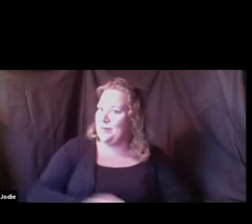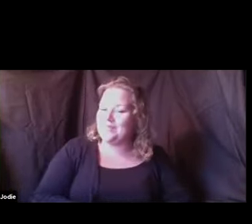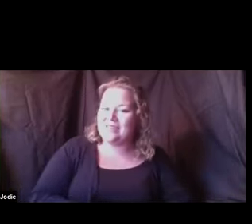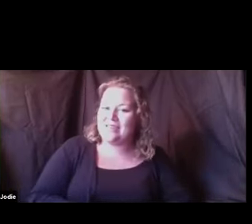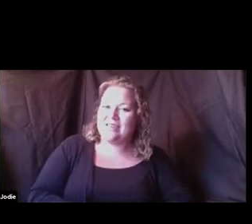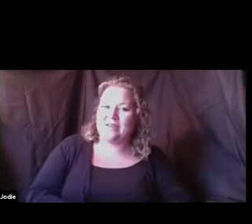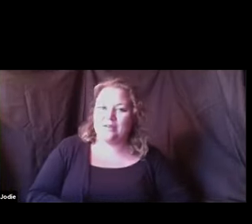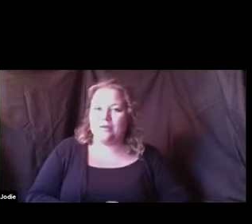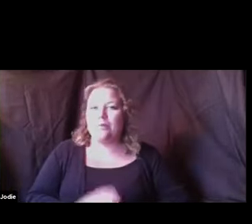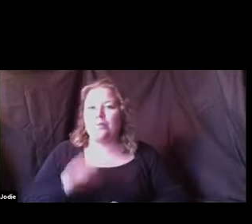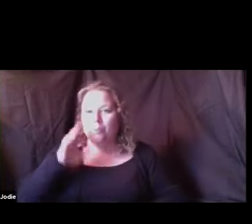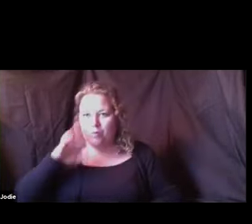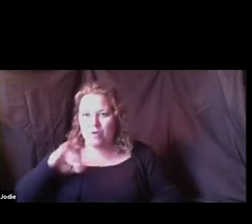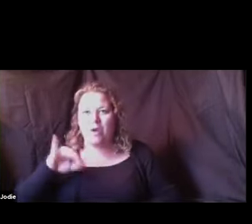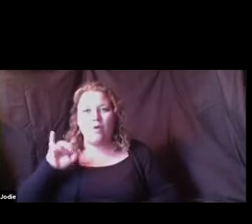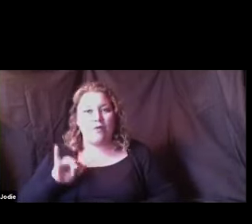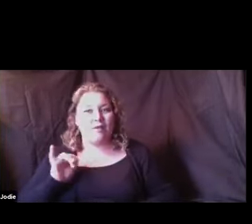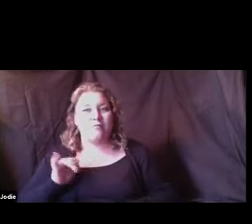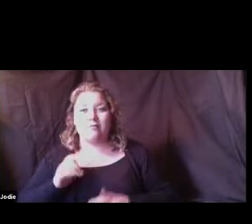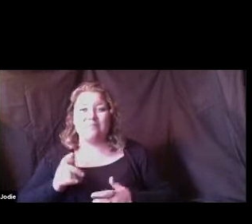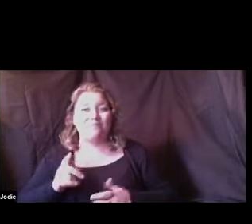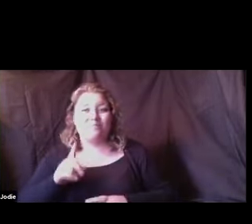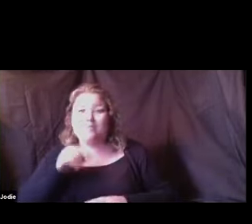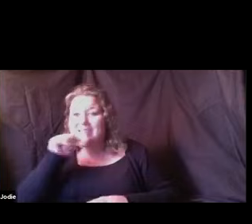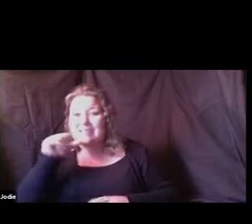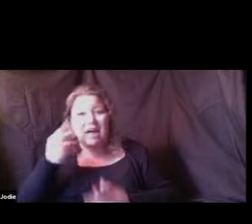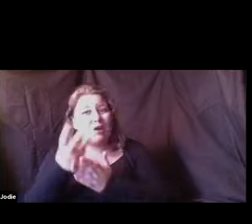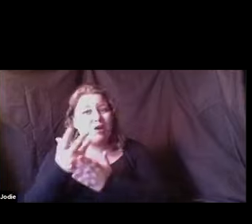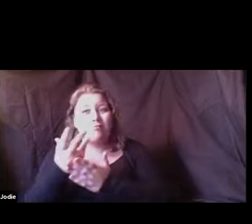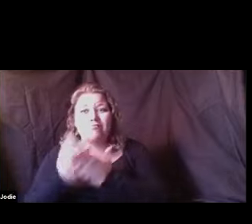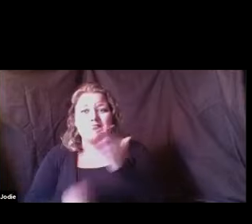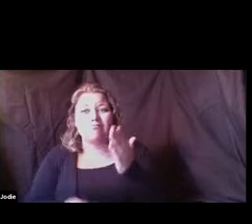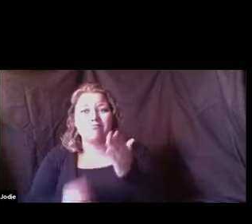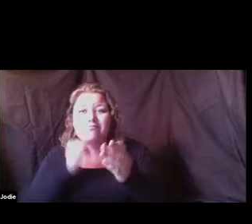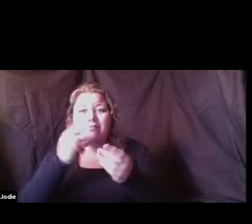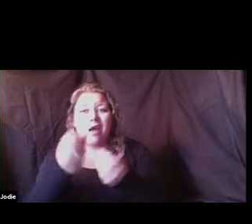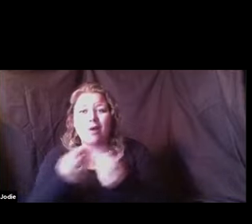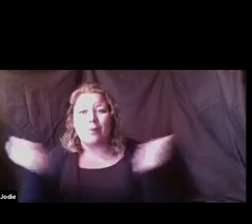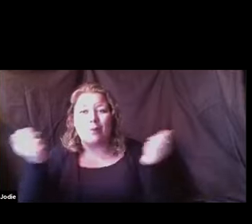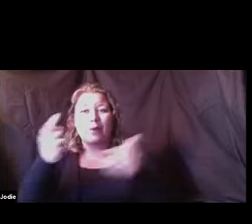Because we know that this isn't something that goes away next week. So we